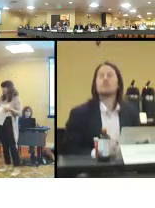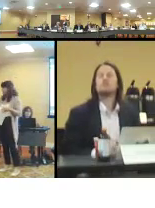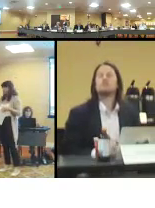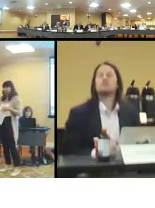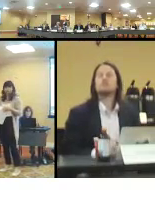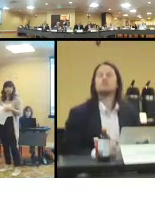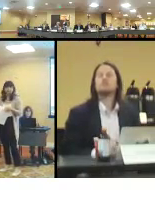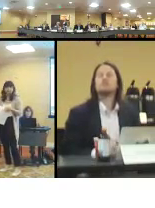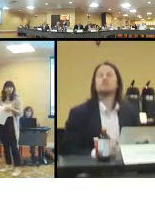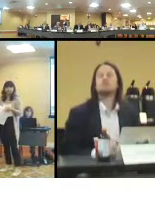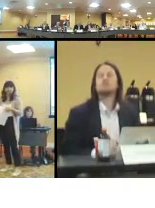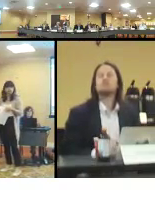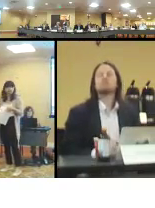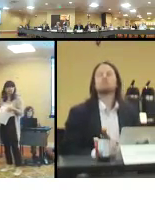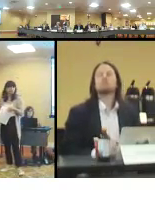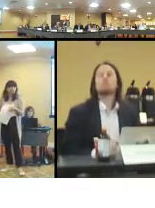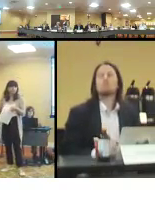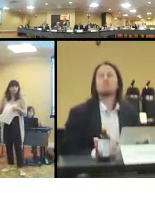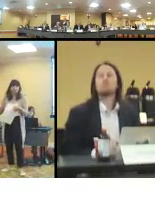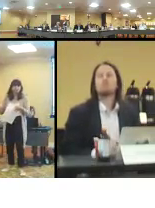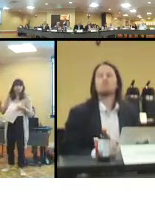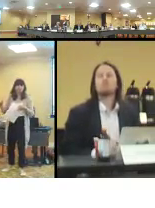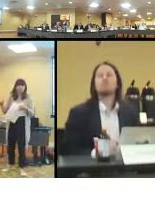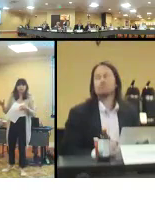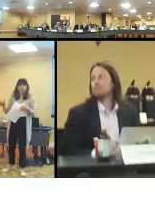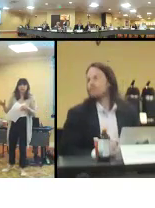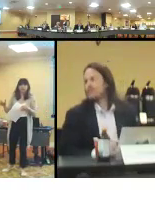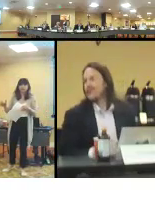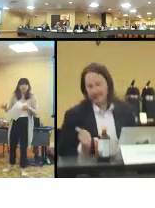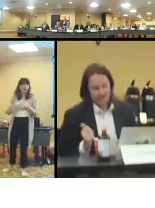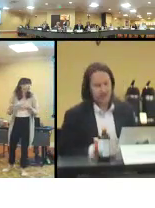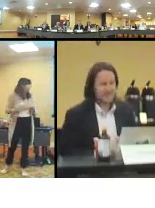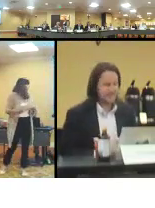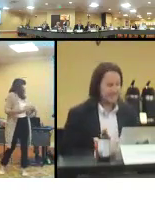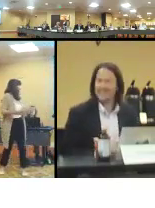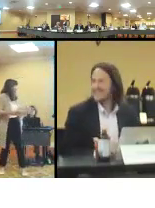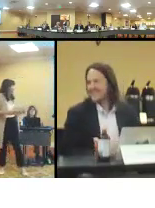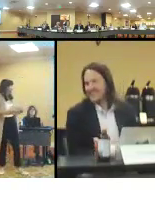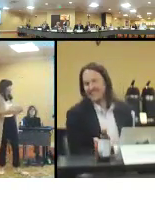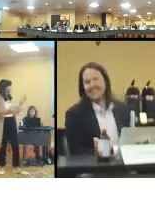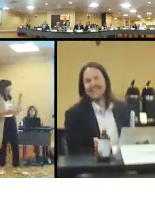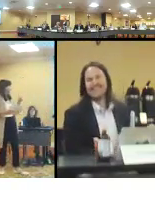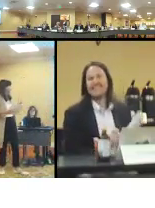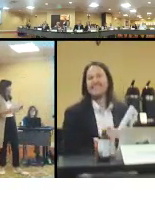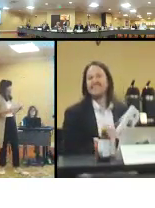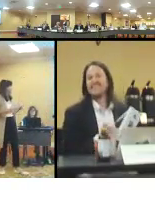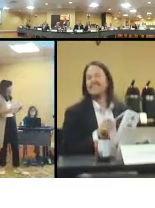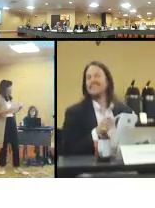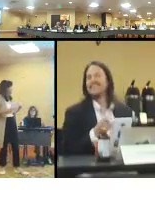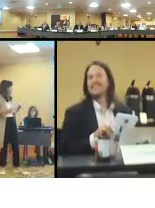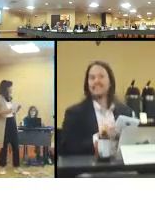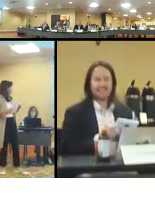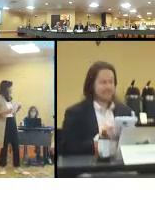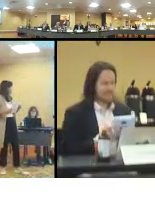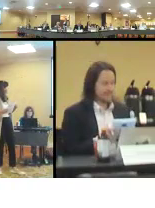original ticket and then follow it up with the voucher, and it should be zero cost for your parking. I think that's it for logistics. So please advance